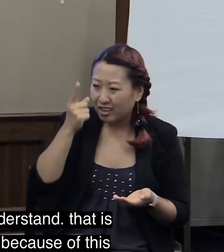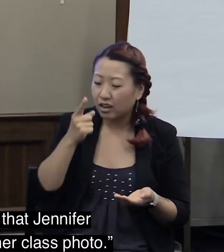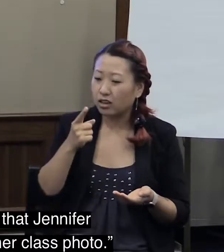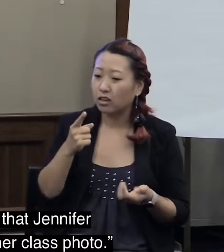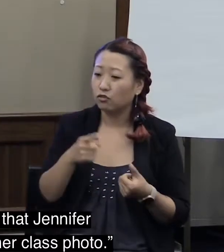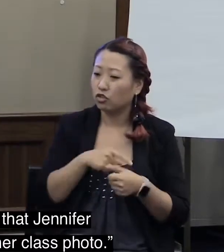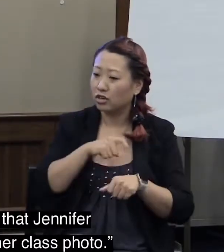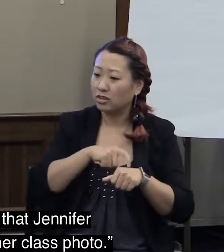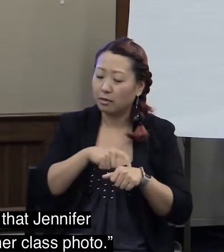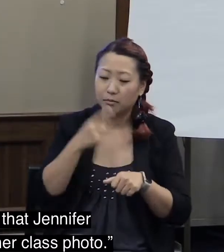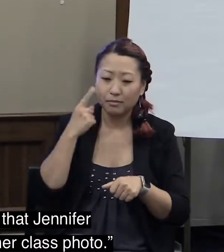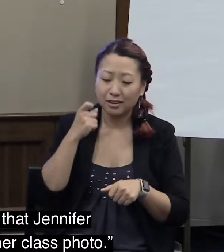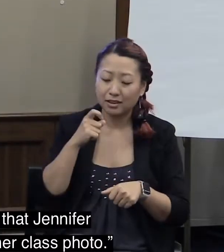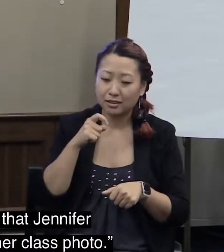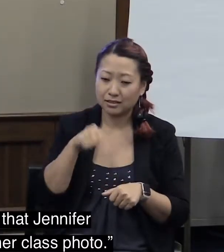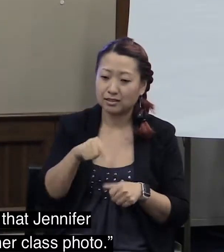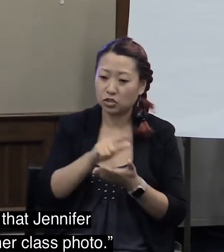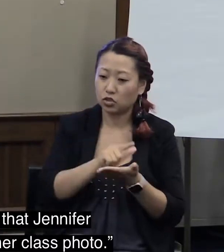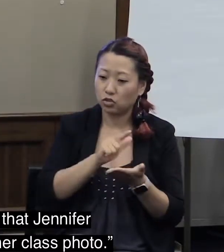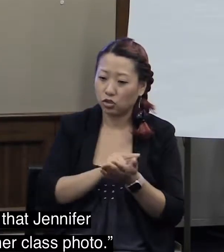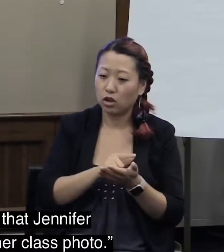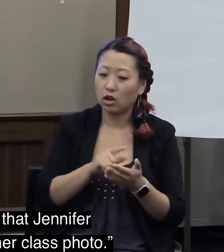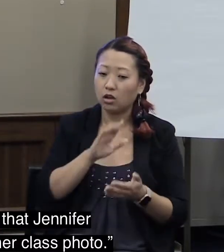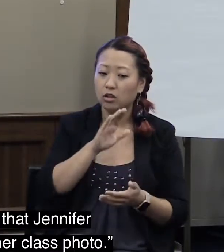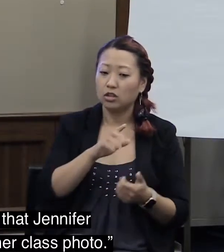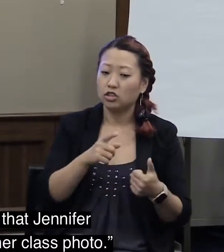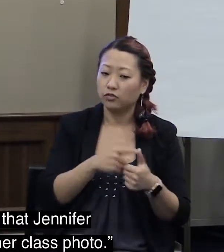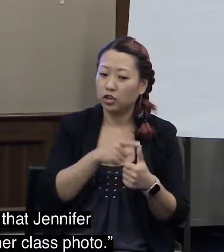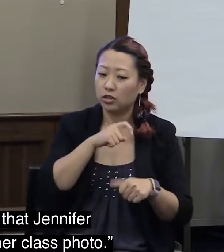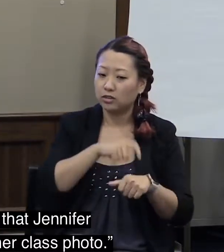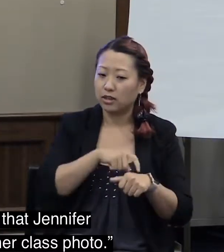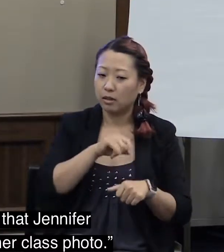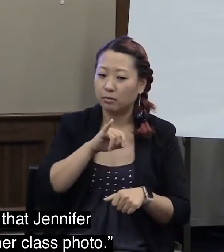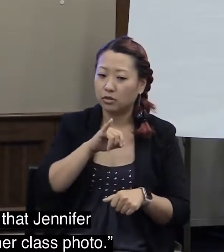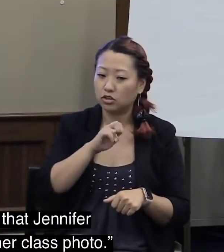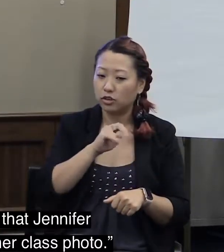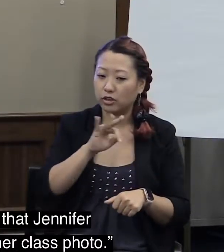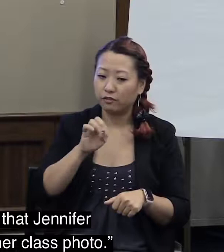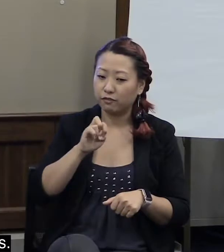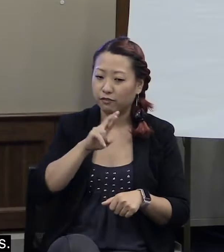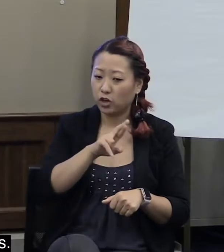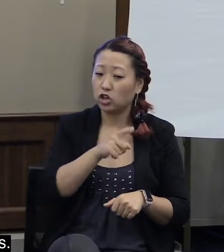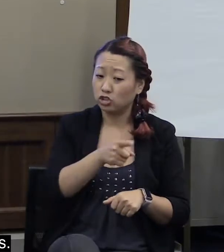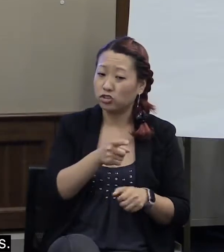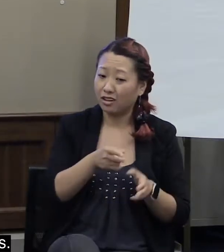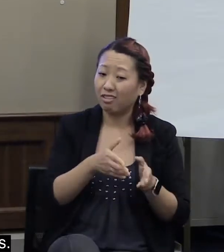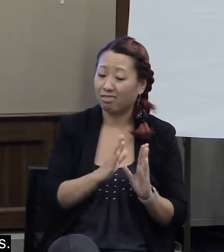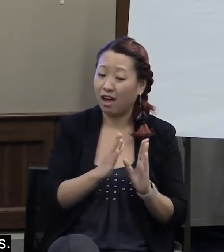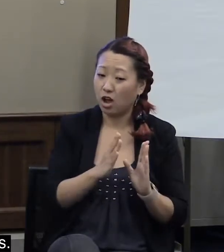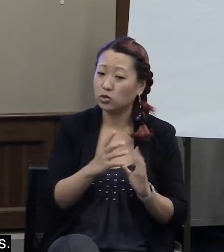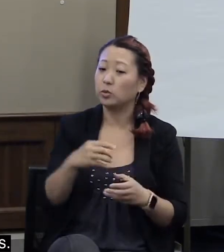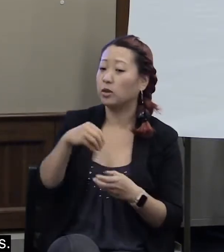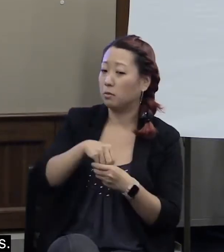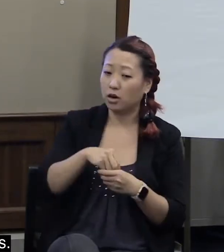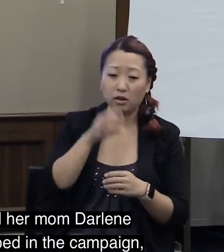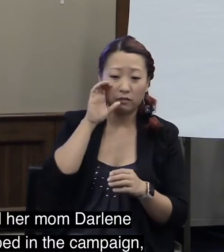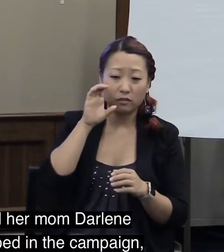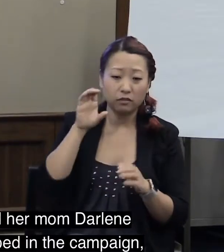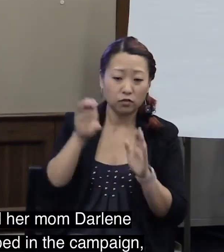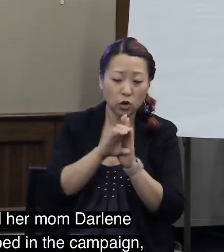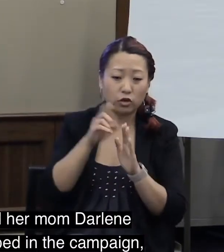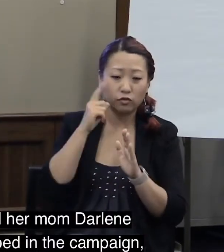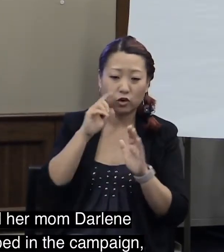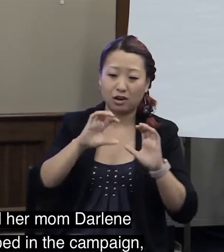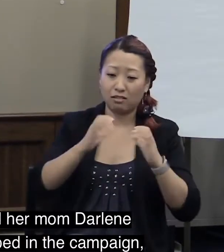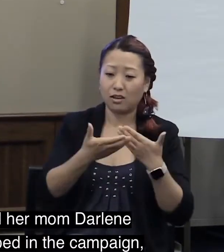of this law, the first time that Jennifer had ever been allowed in her class photo. Wow. So it matters. And the fact